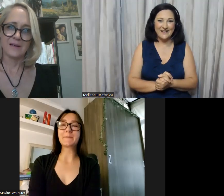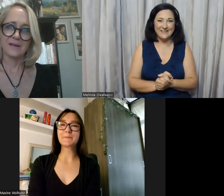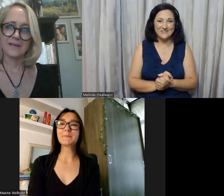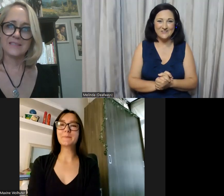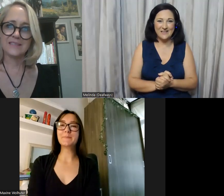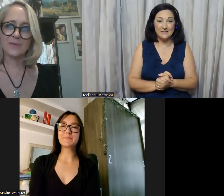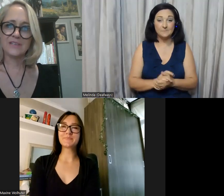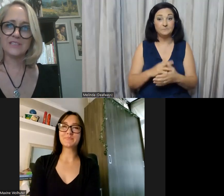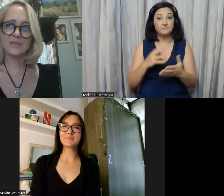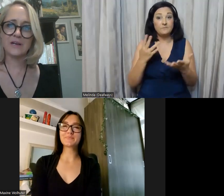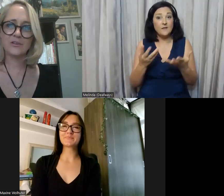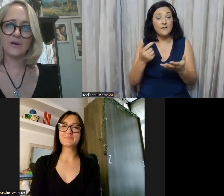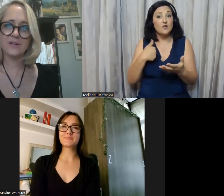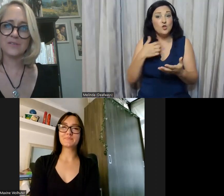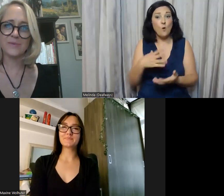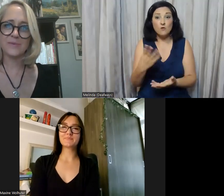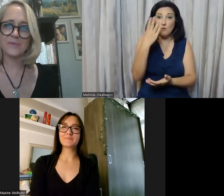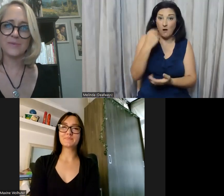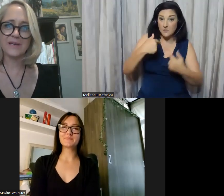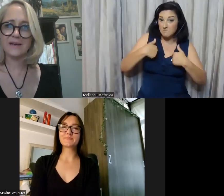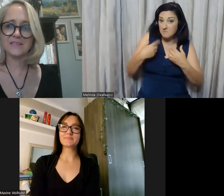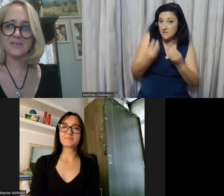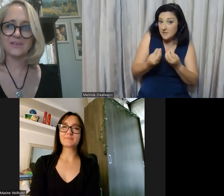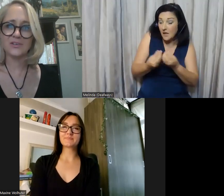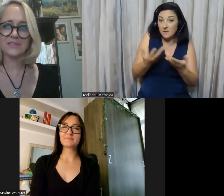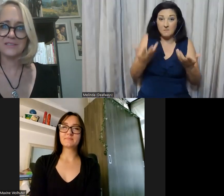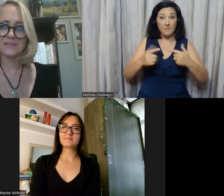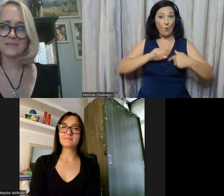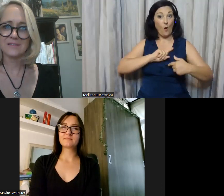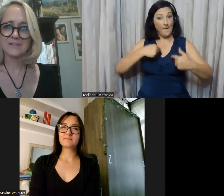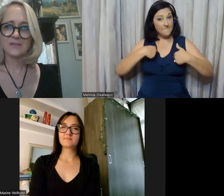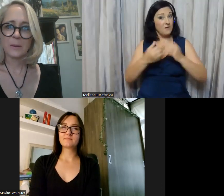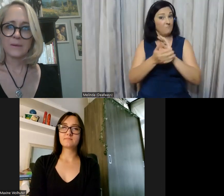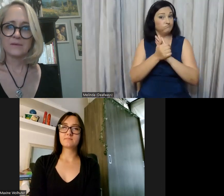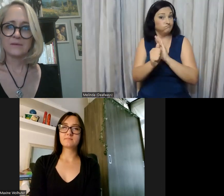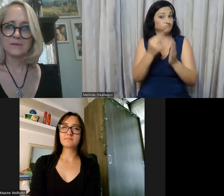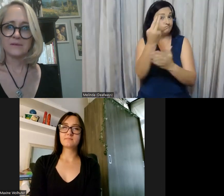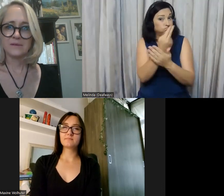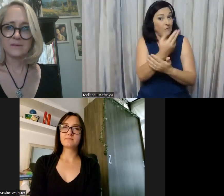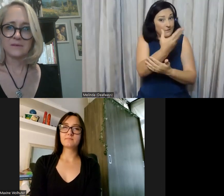Yes, no, I can do that. Is there something you would like to ask me as an artist?